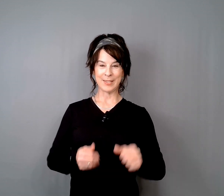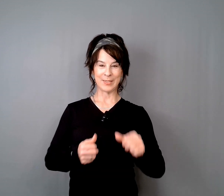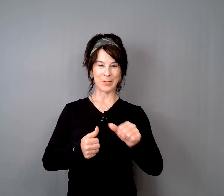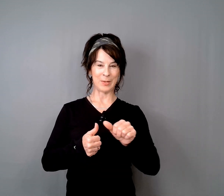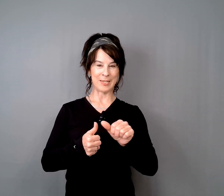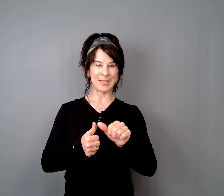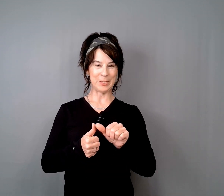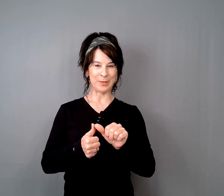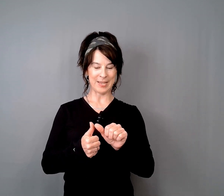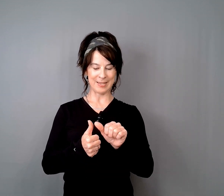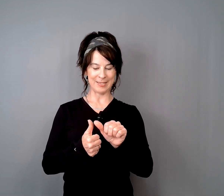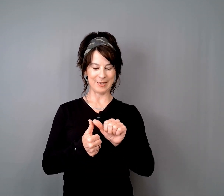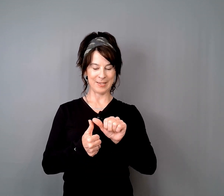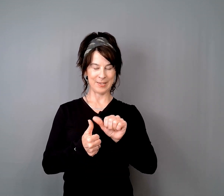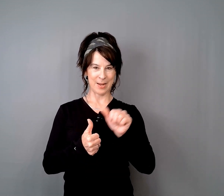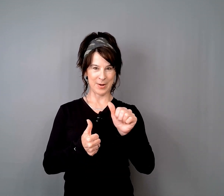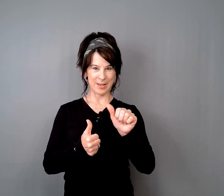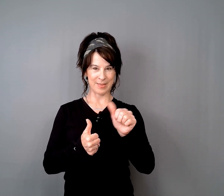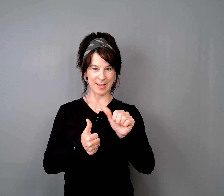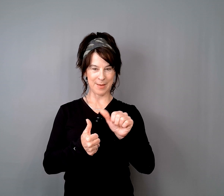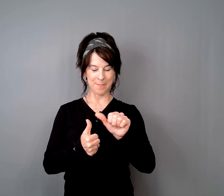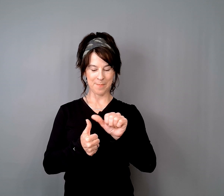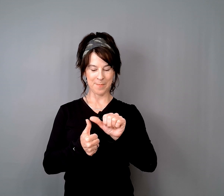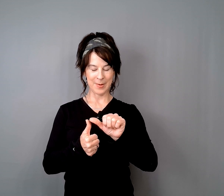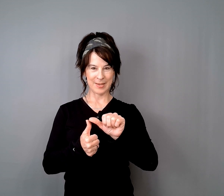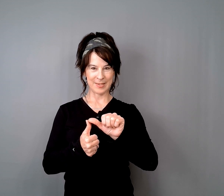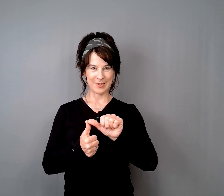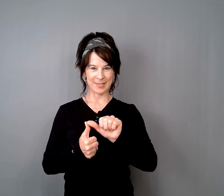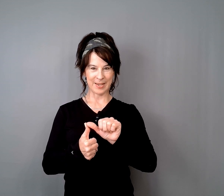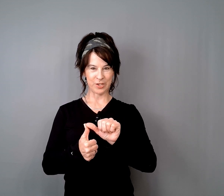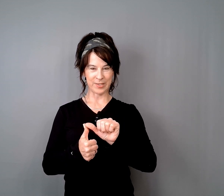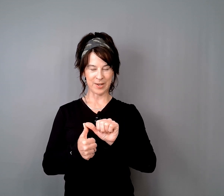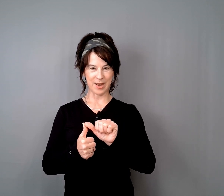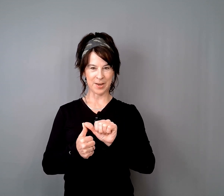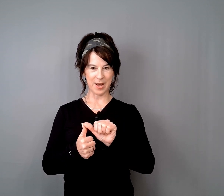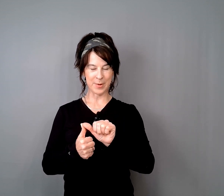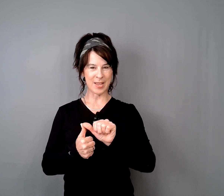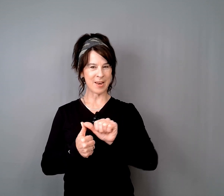So let's do that. Dominant thumb touches non-dominant,